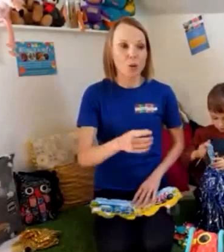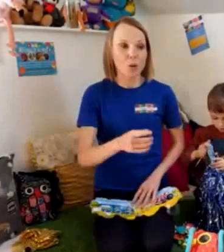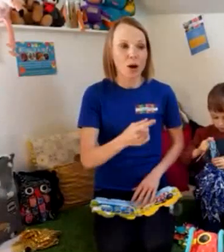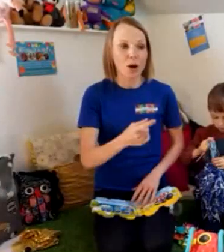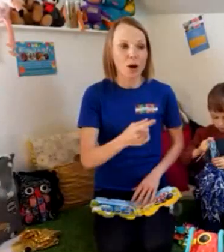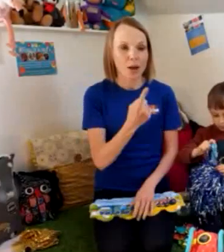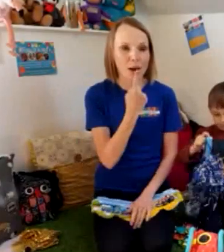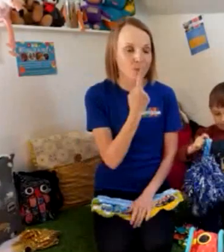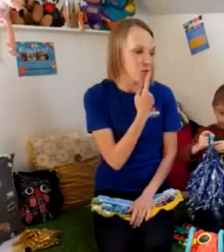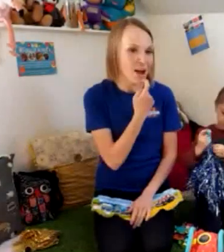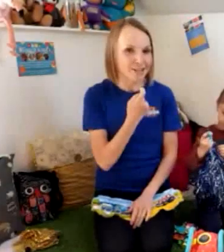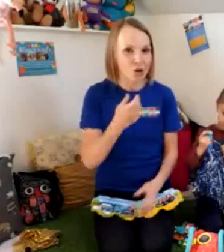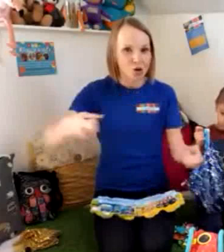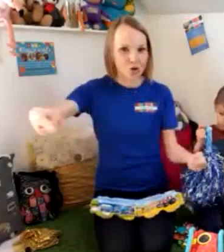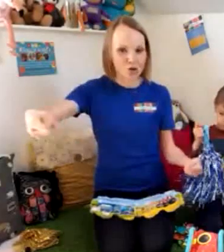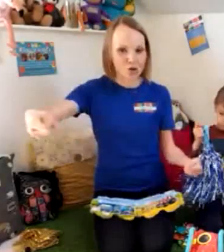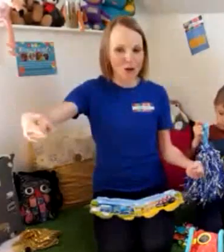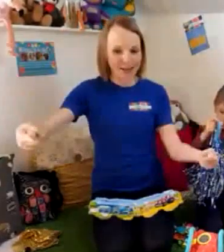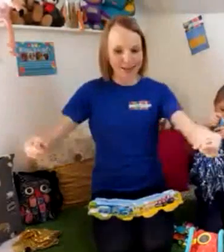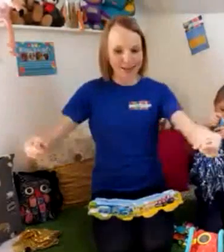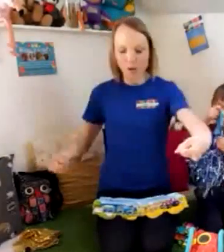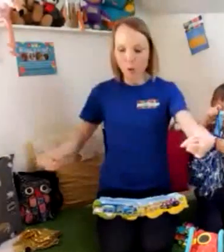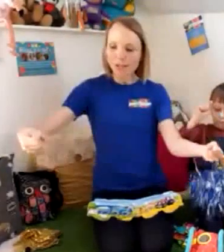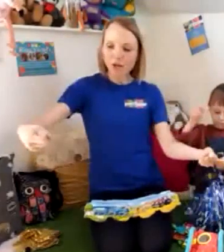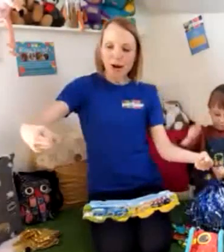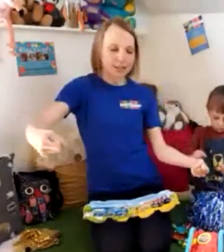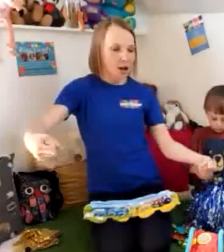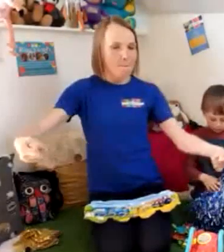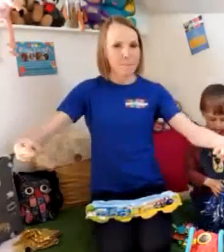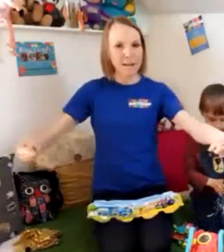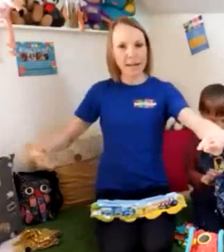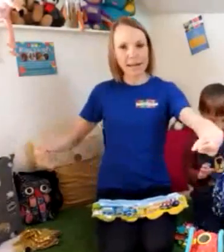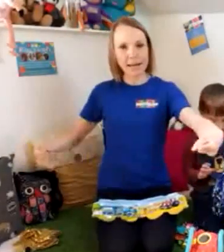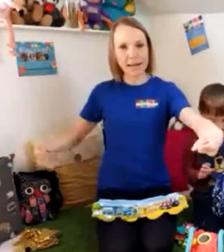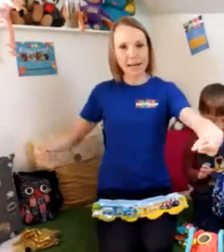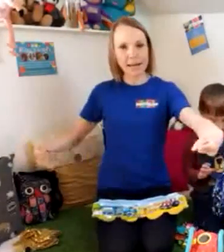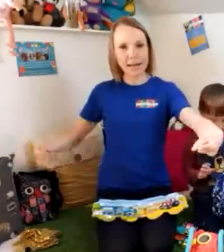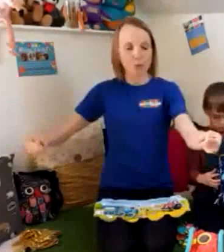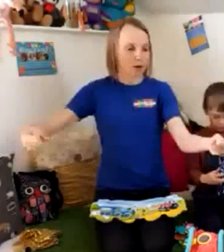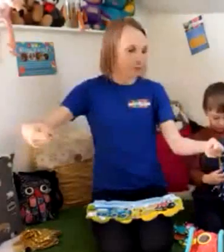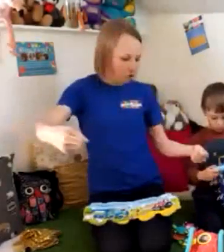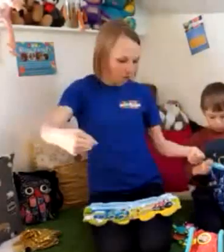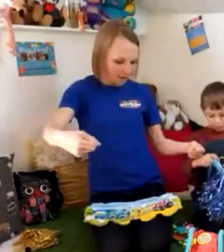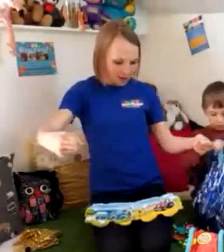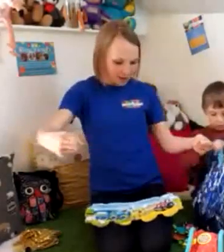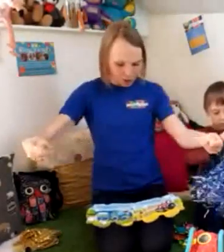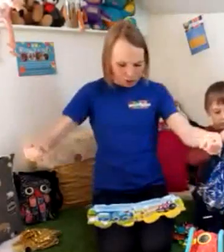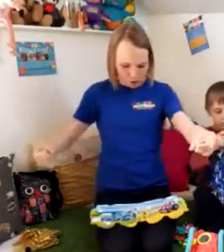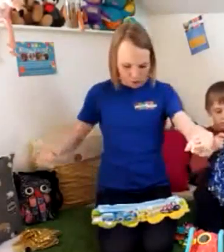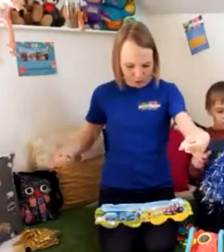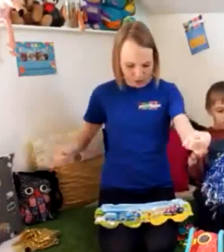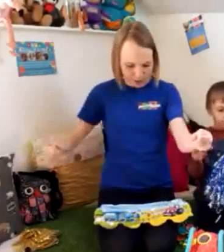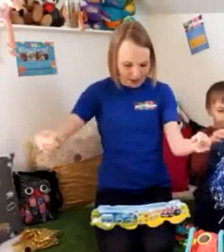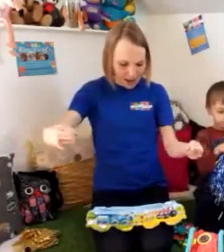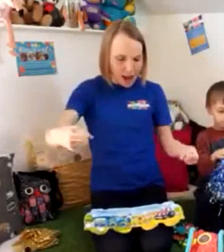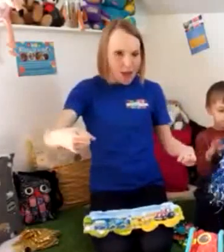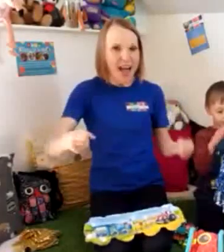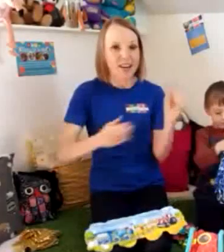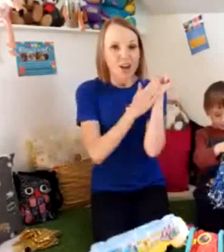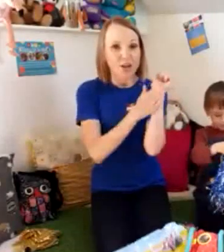what was the red tractor. So our red tractor, big steering wheel for our tractor, lovely tractor. Then the